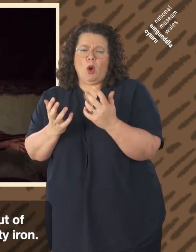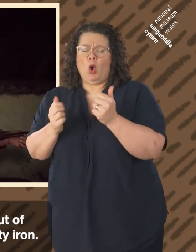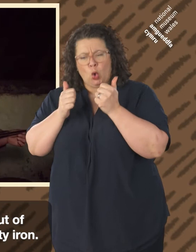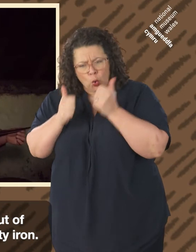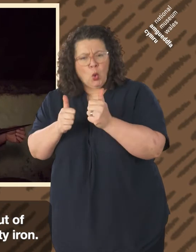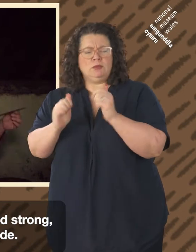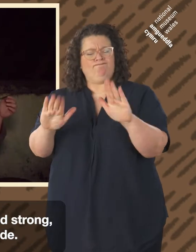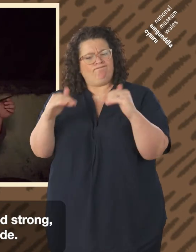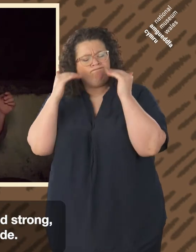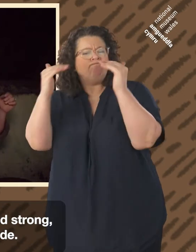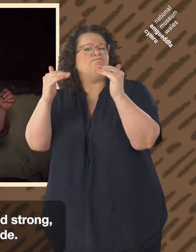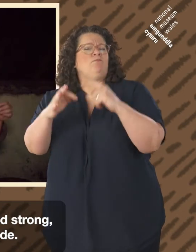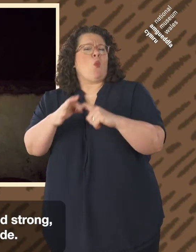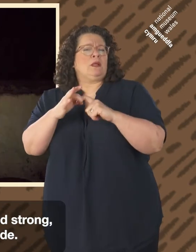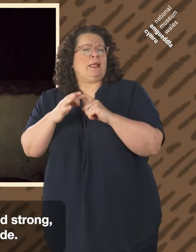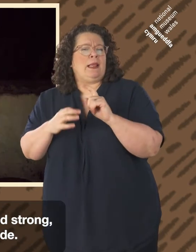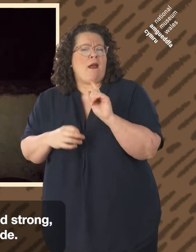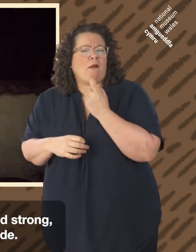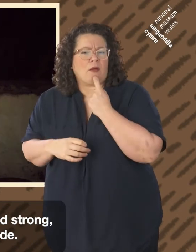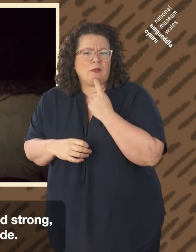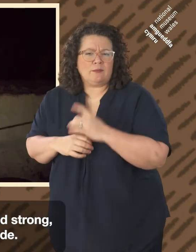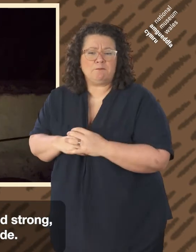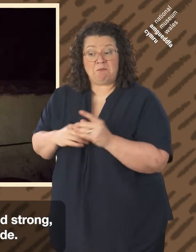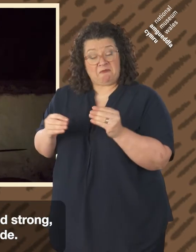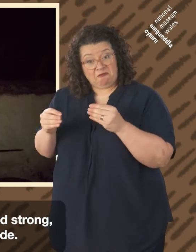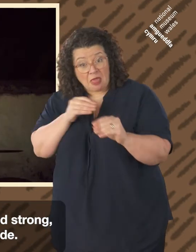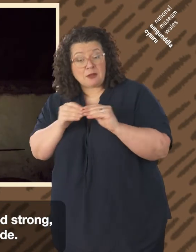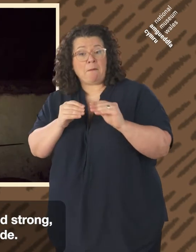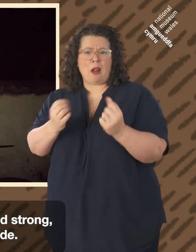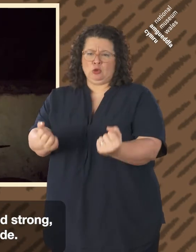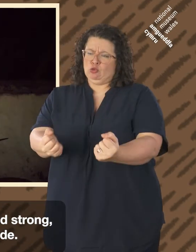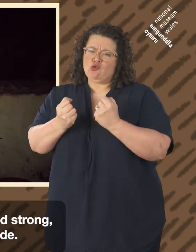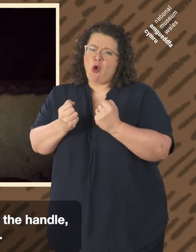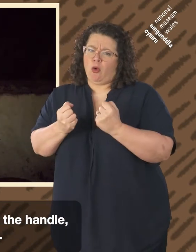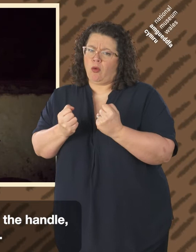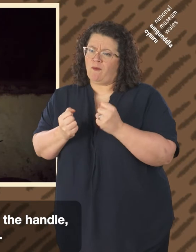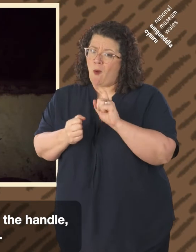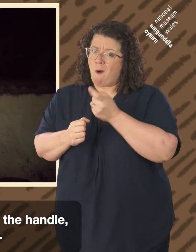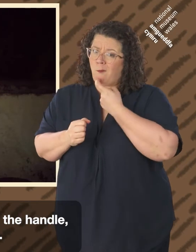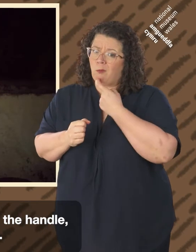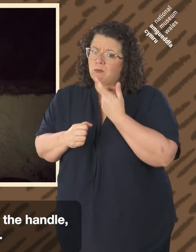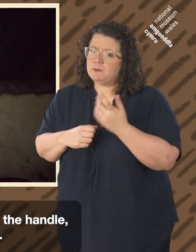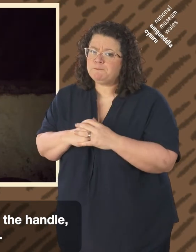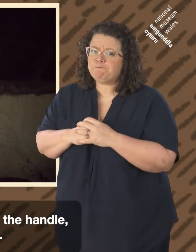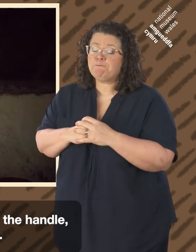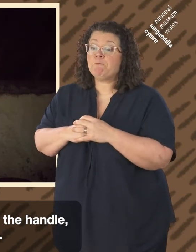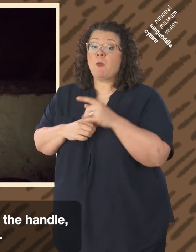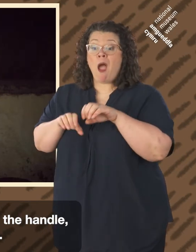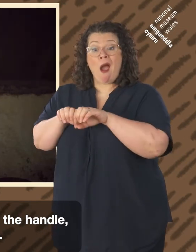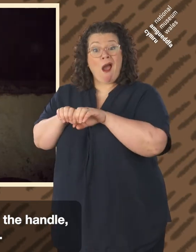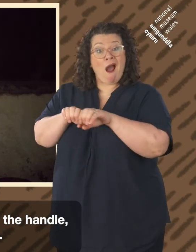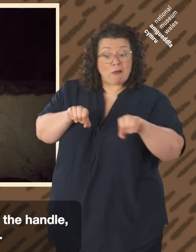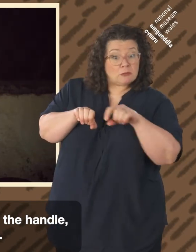quality iron. It's really flexible and strong for an iron blade. We have bone here for the